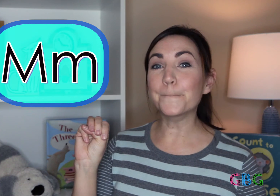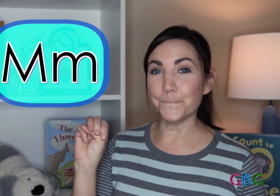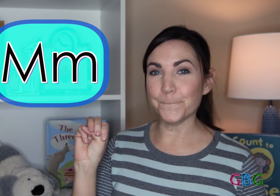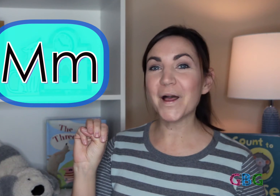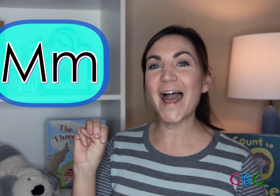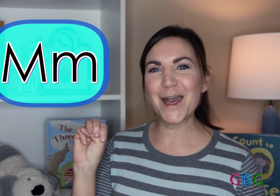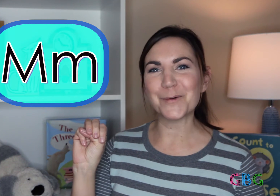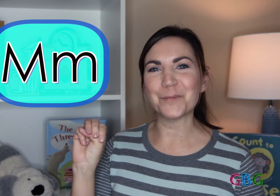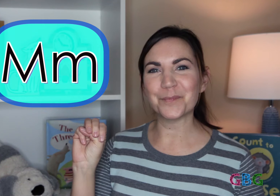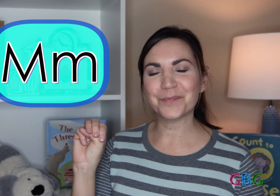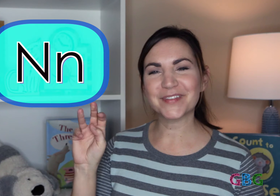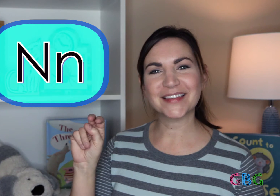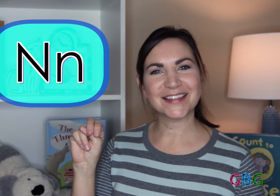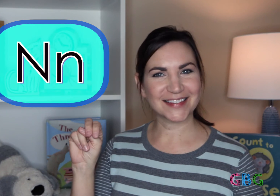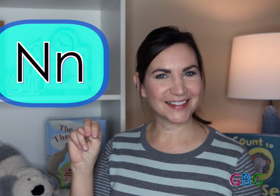M,